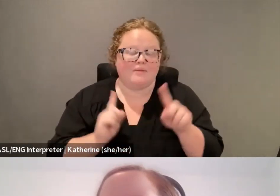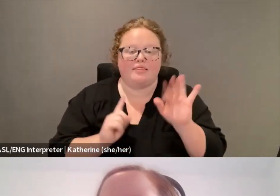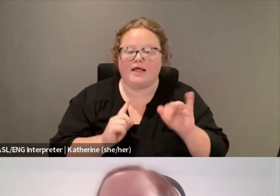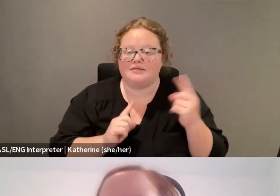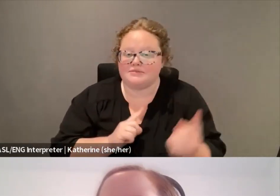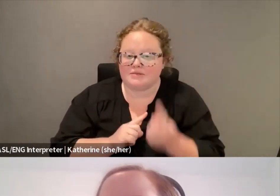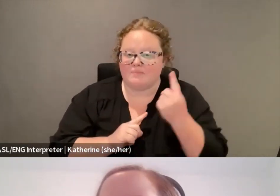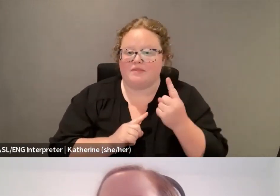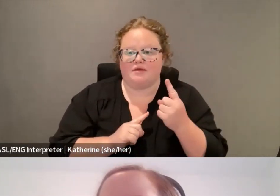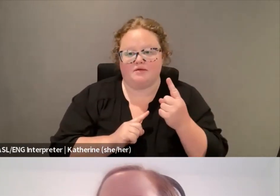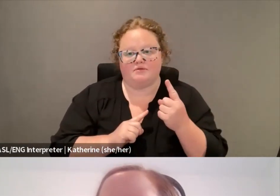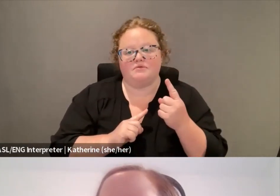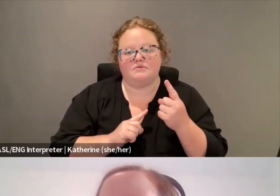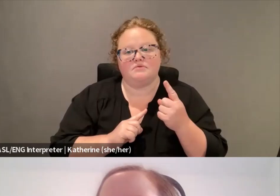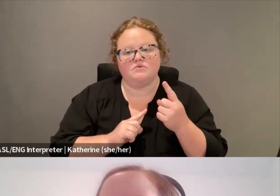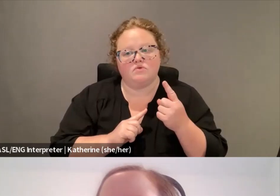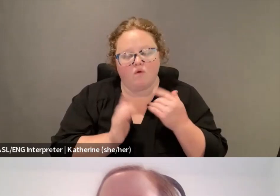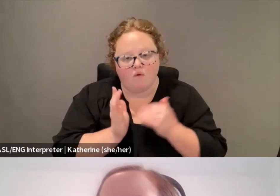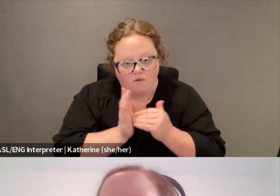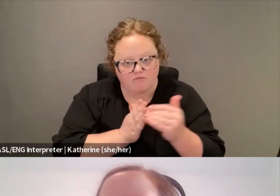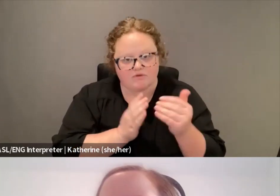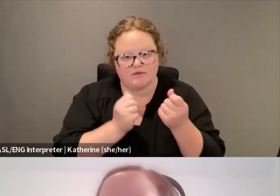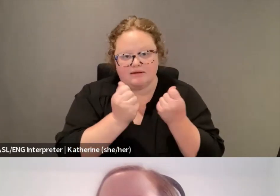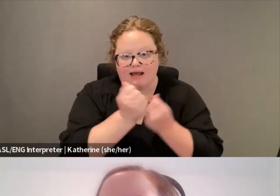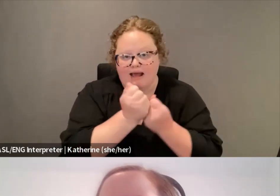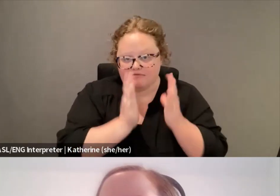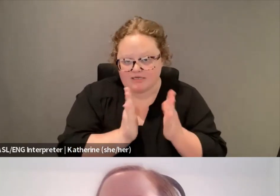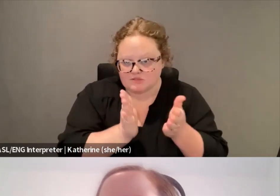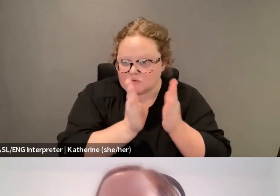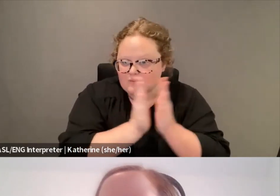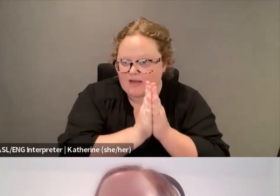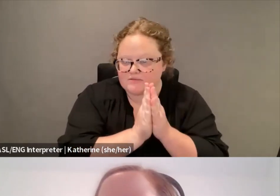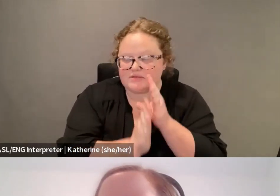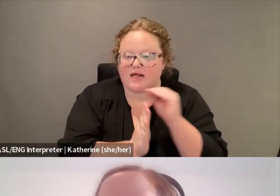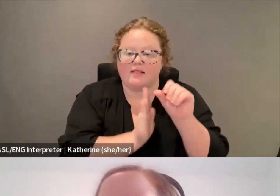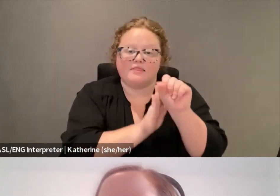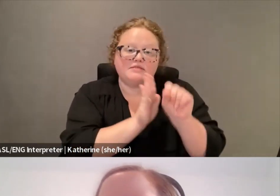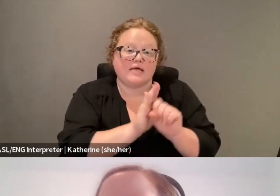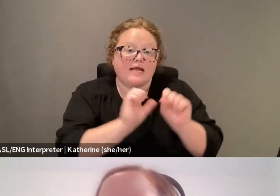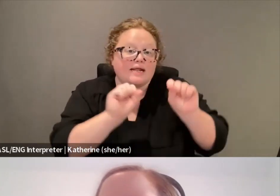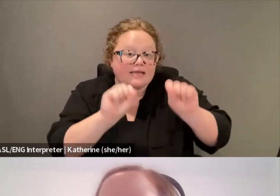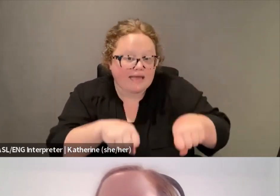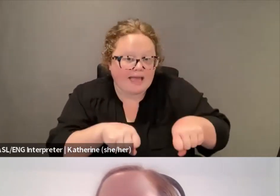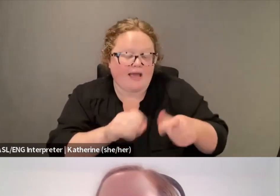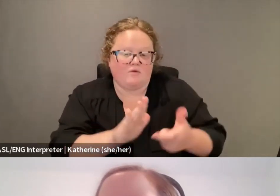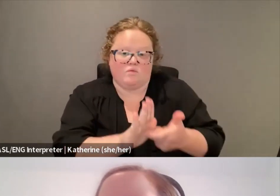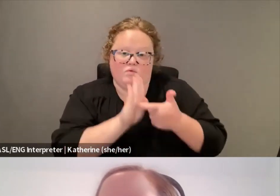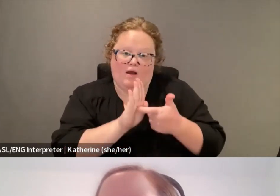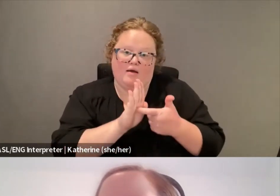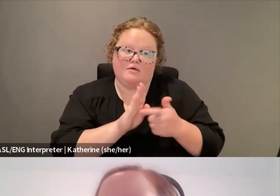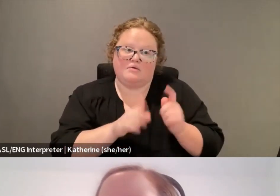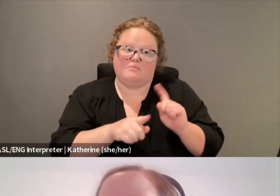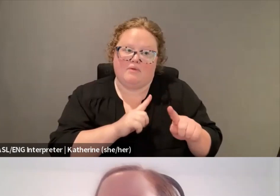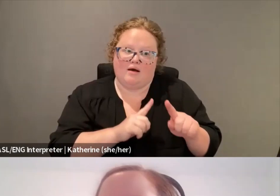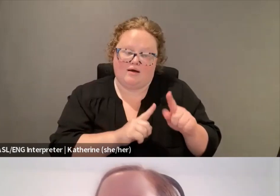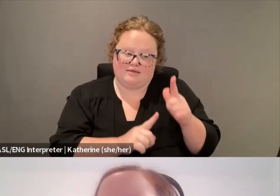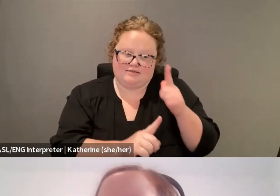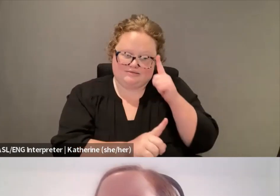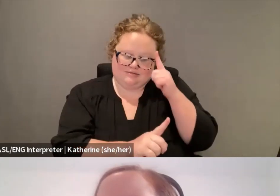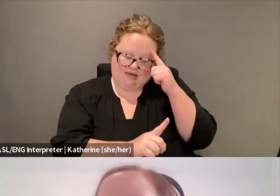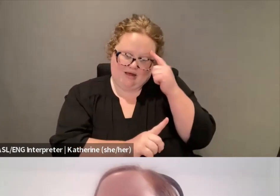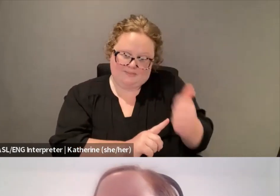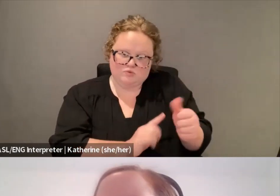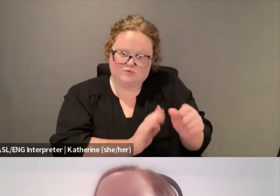that is a very common advocate request, and it's something that states have the option to require in their state. It's simply not a